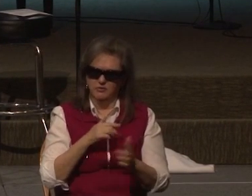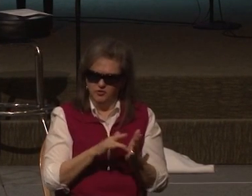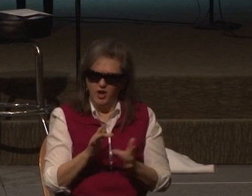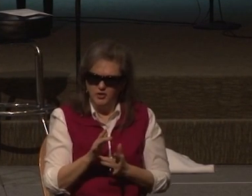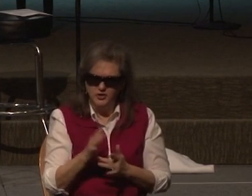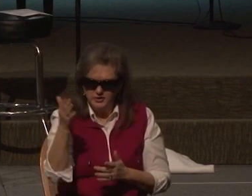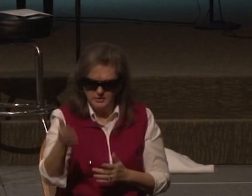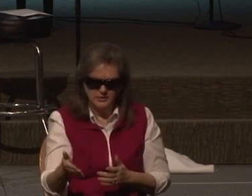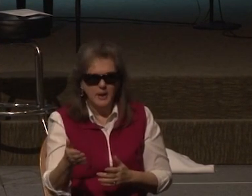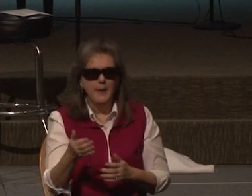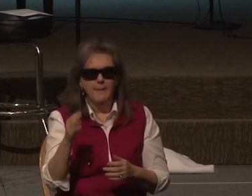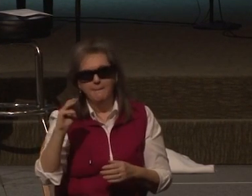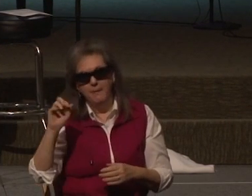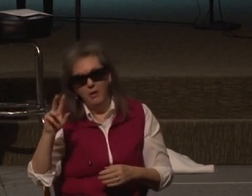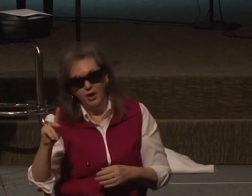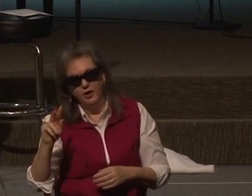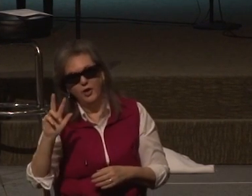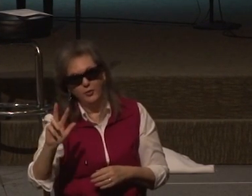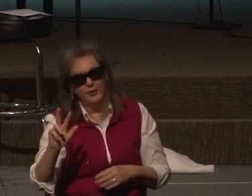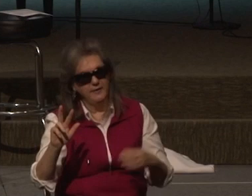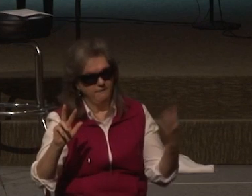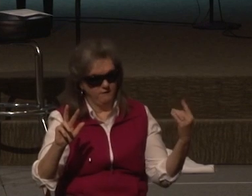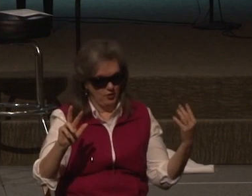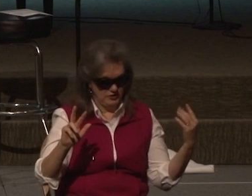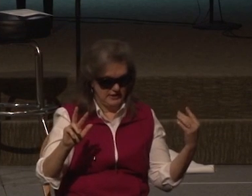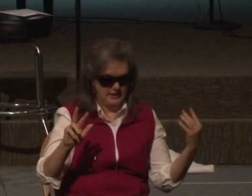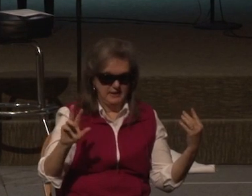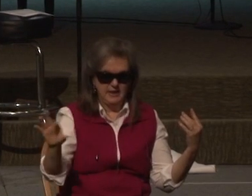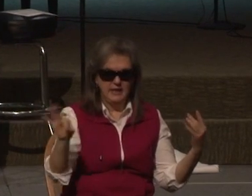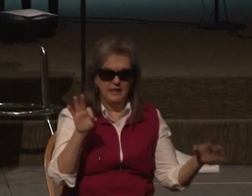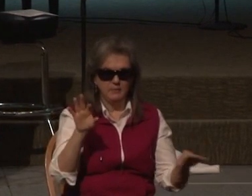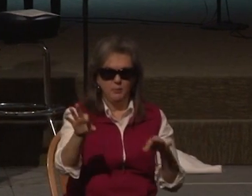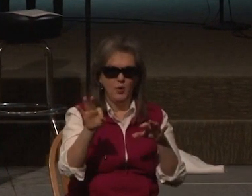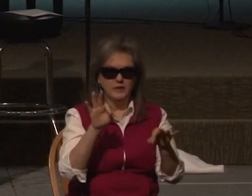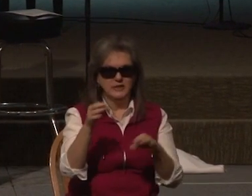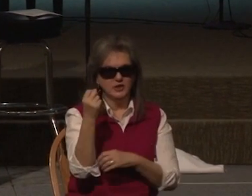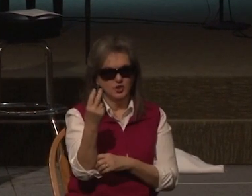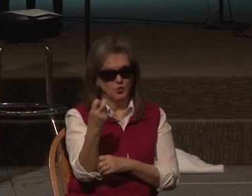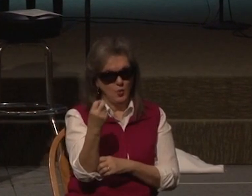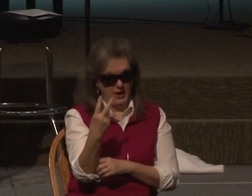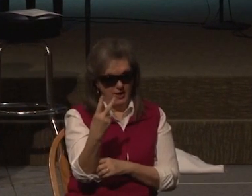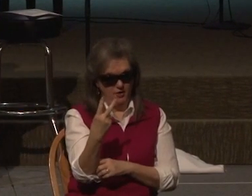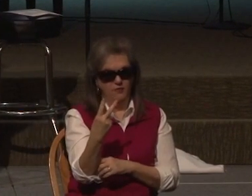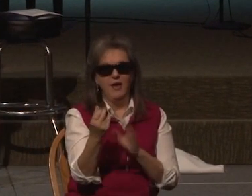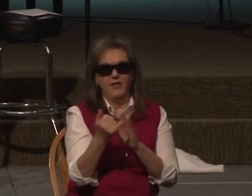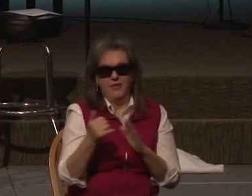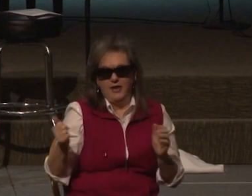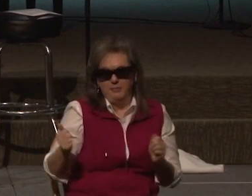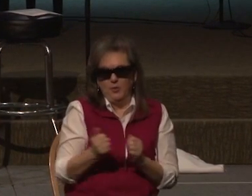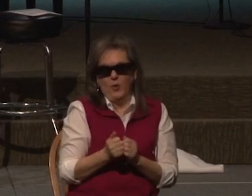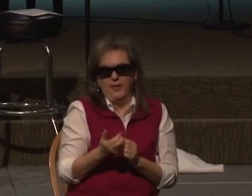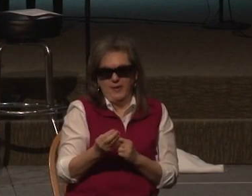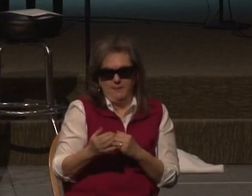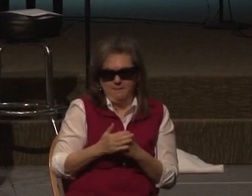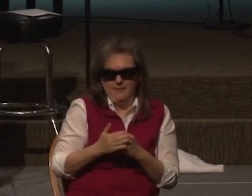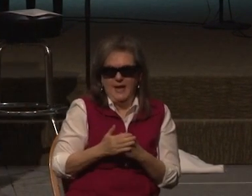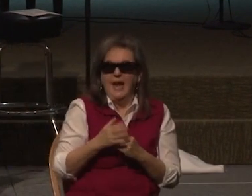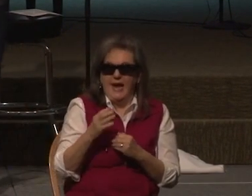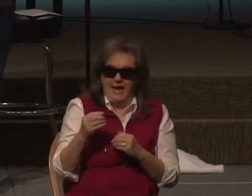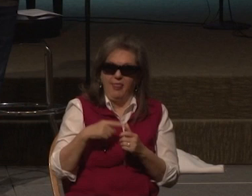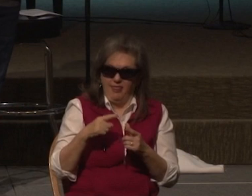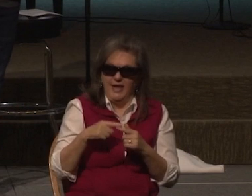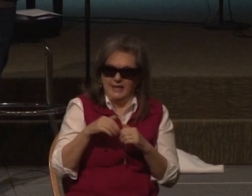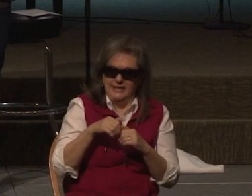in Mark 3:14 that it says he appointed 12 that they might be with him and that he might send them